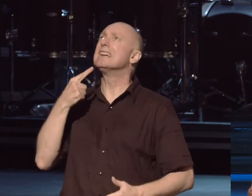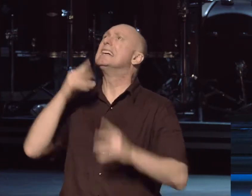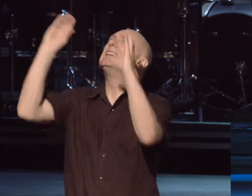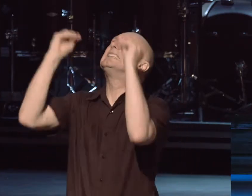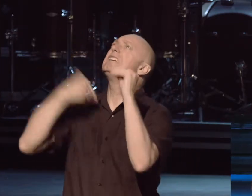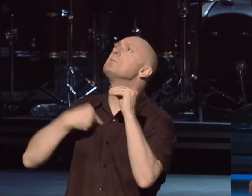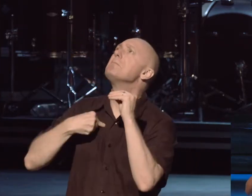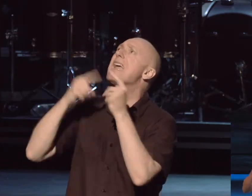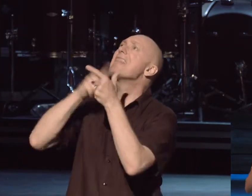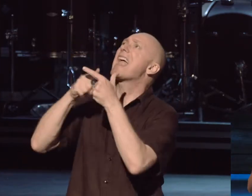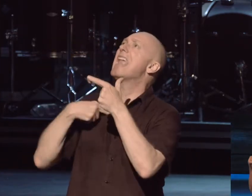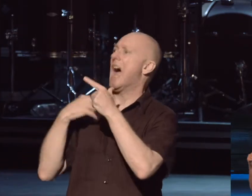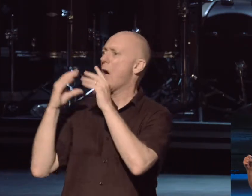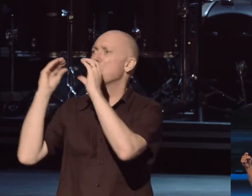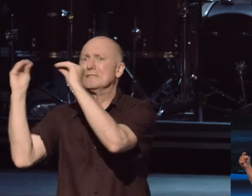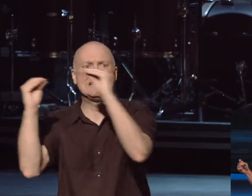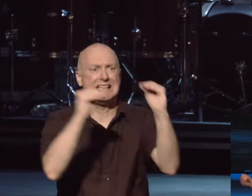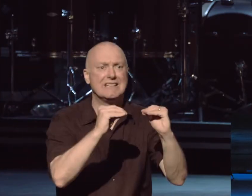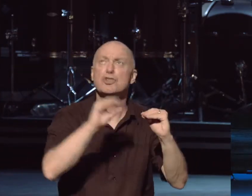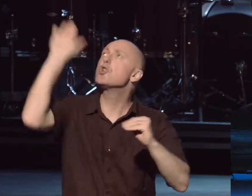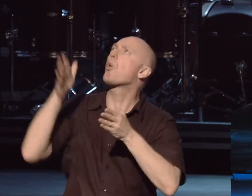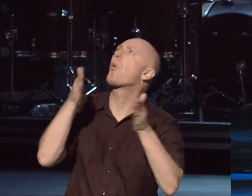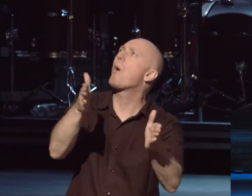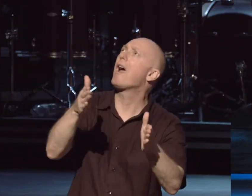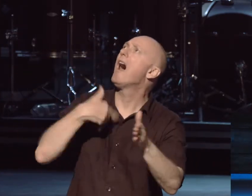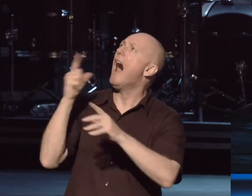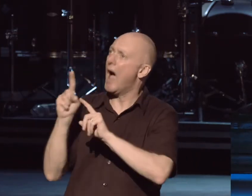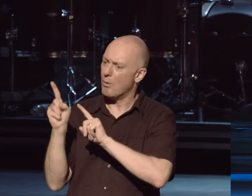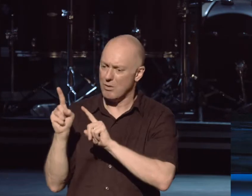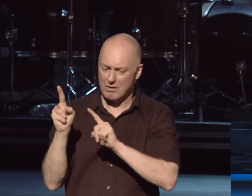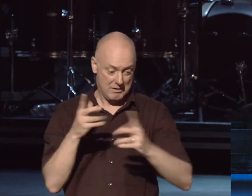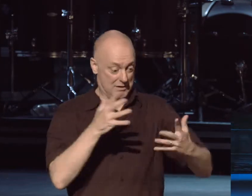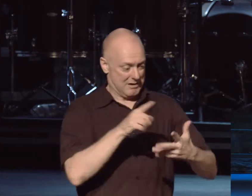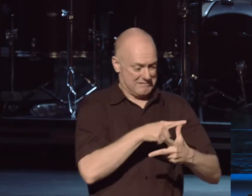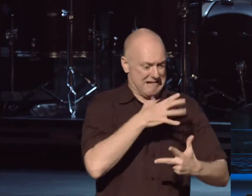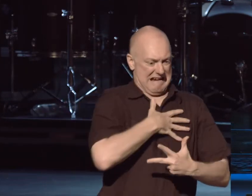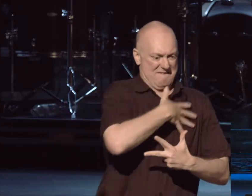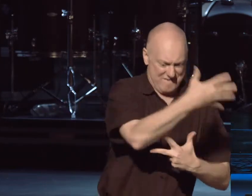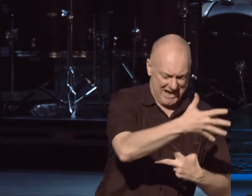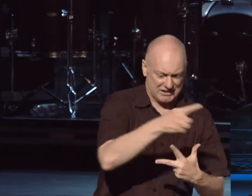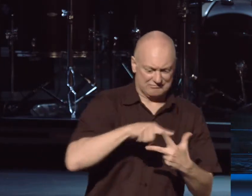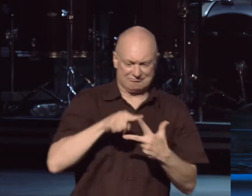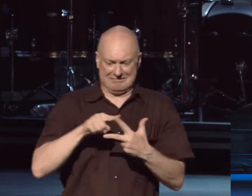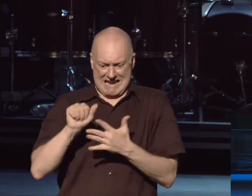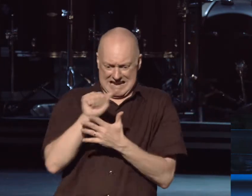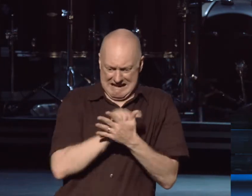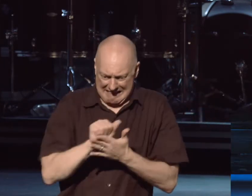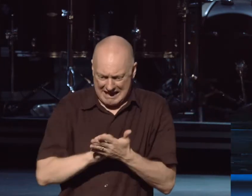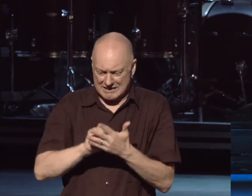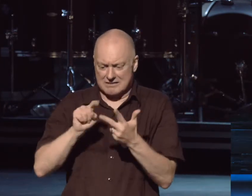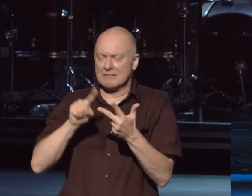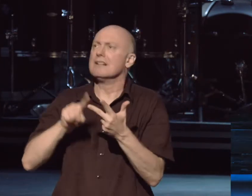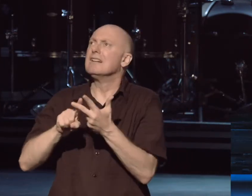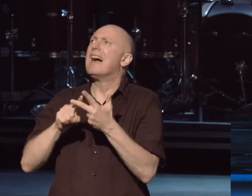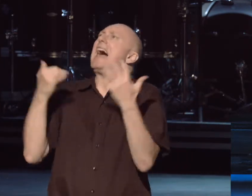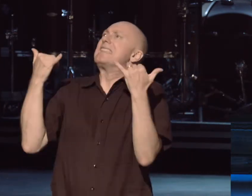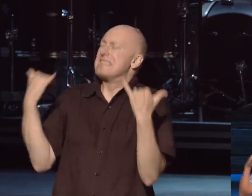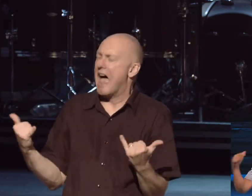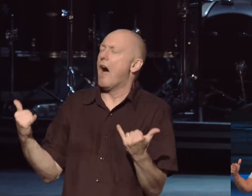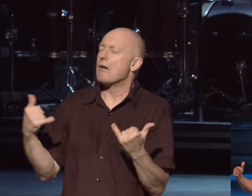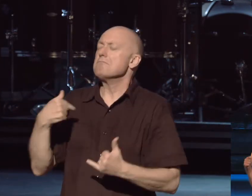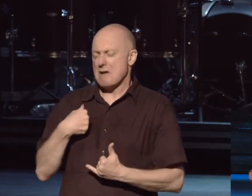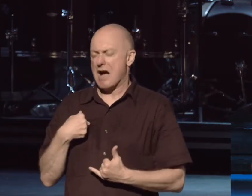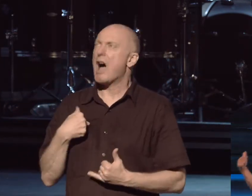says, teach me, I will then teach transgressors your ways. I will go from confession in my sin to being cleansed by God to now